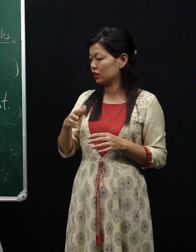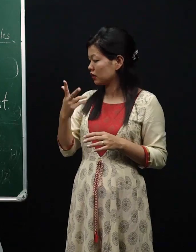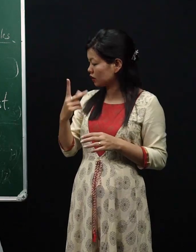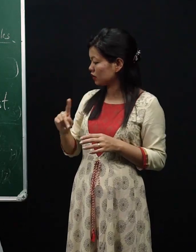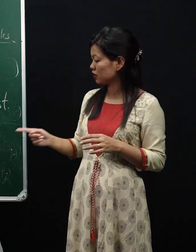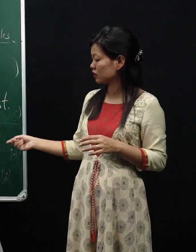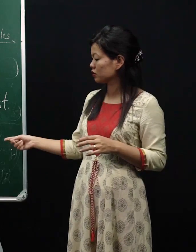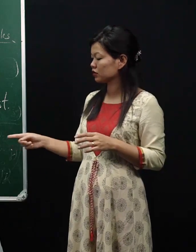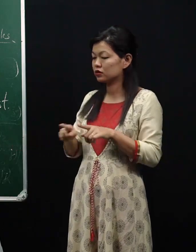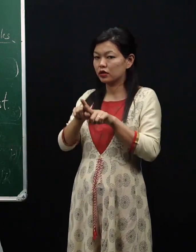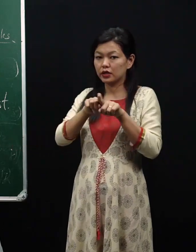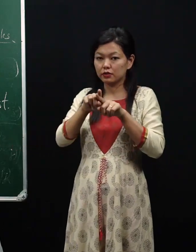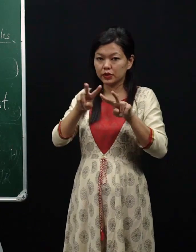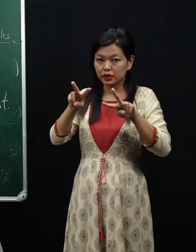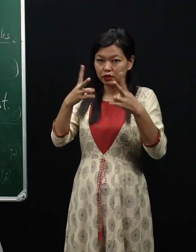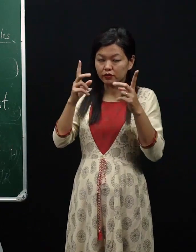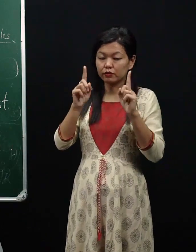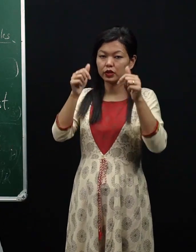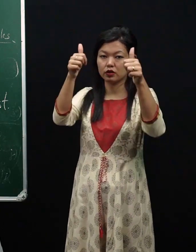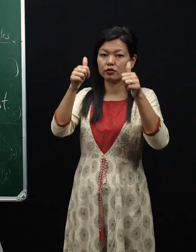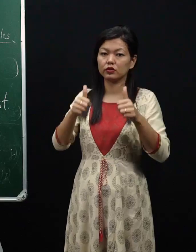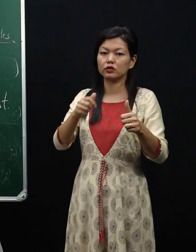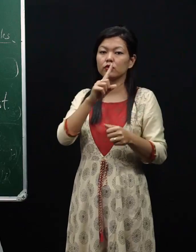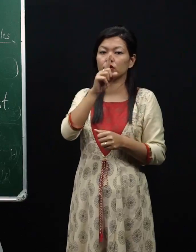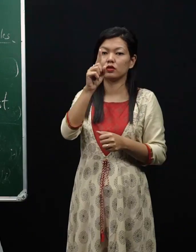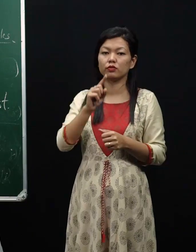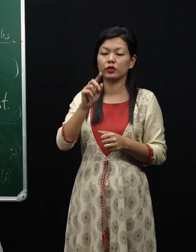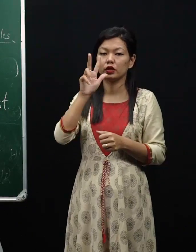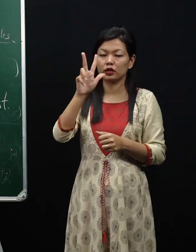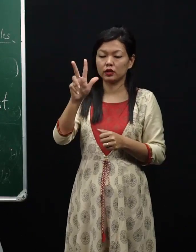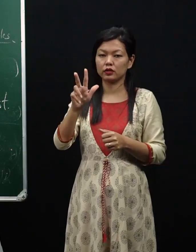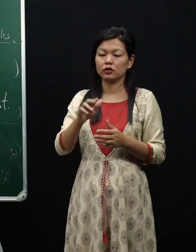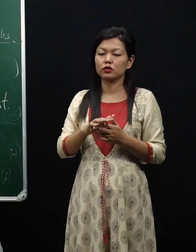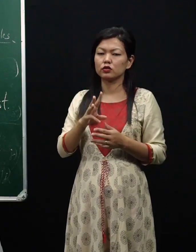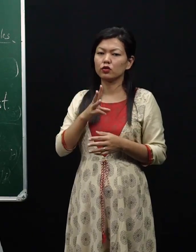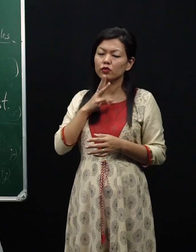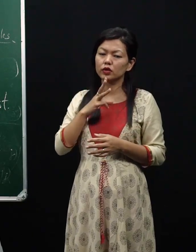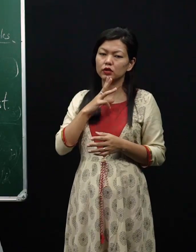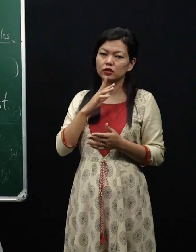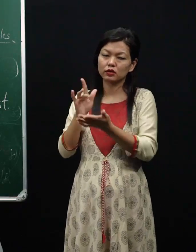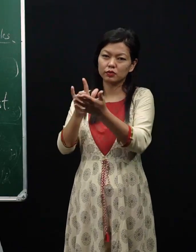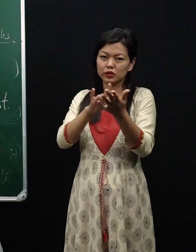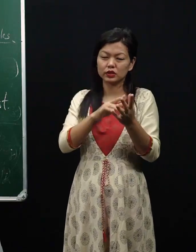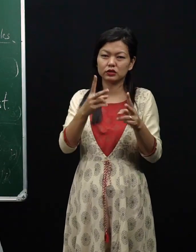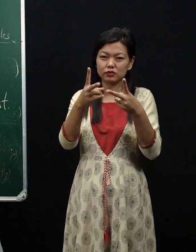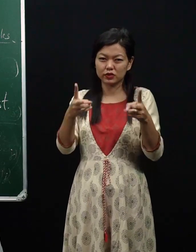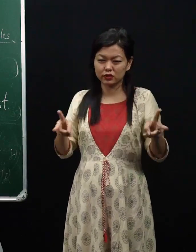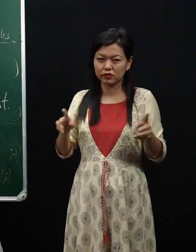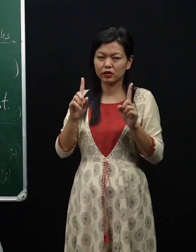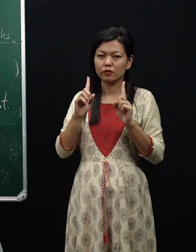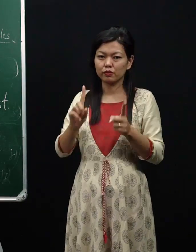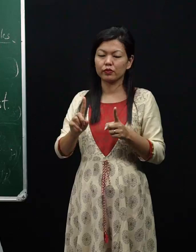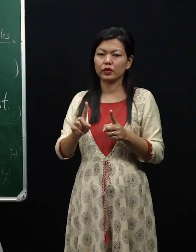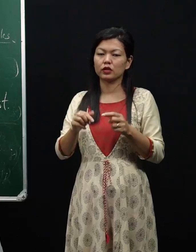ratio. Clear? So we can say that elements combine to form a compound in a simple whole ratio, that is